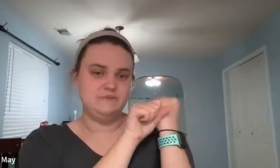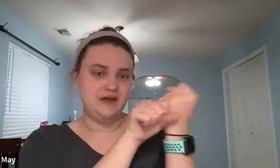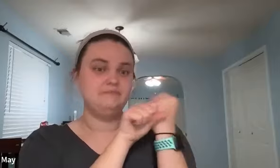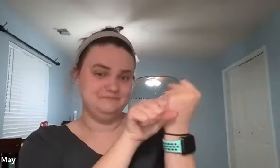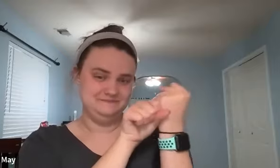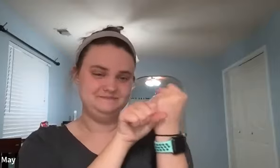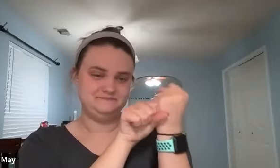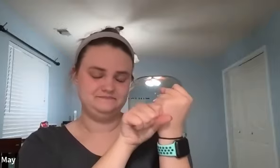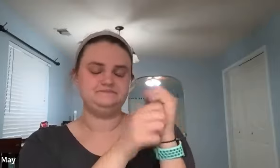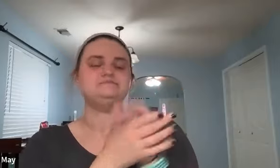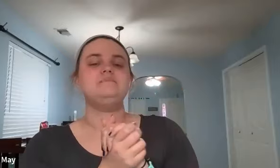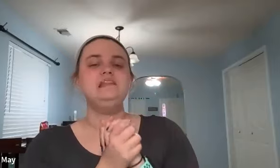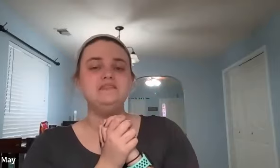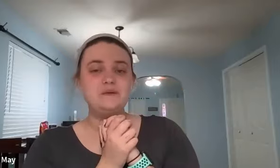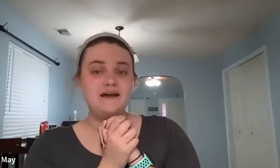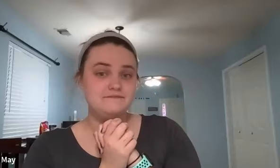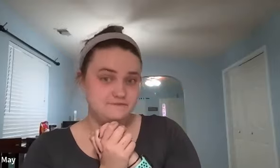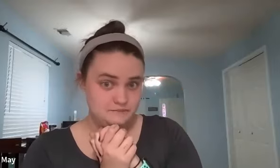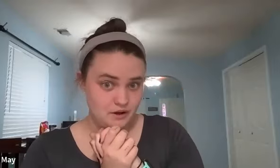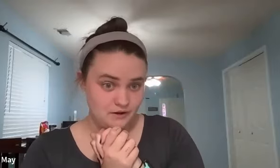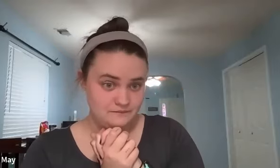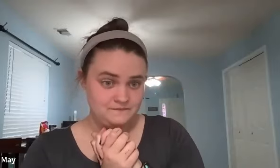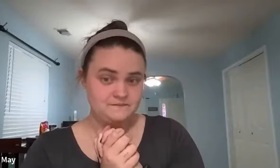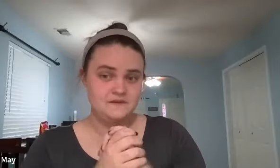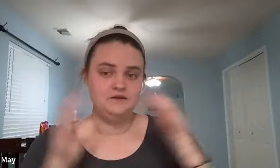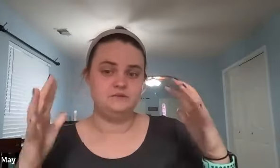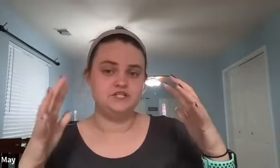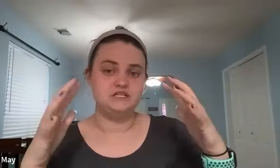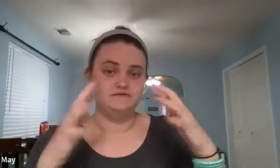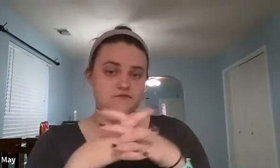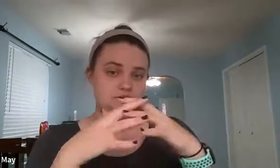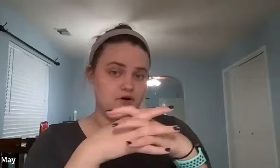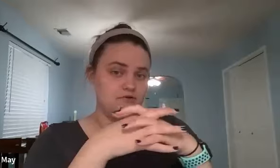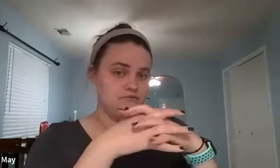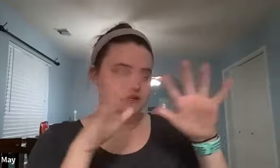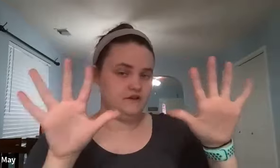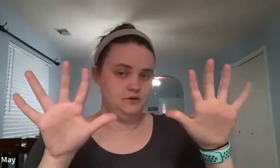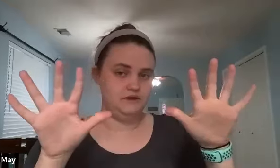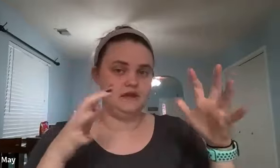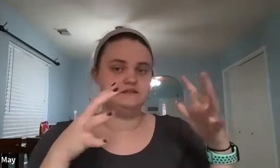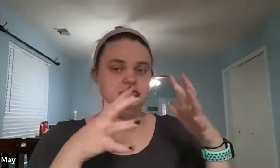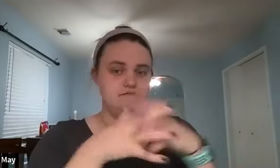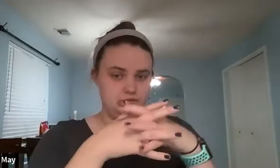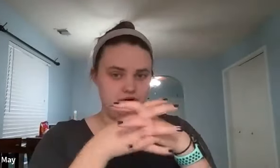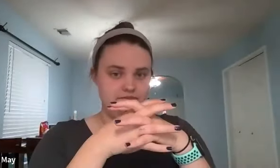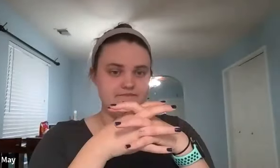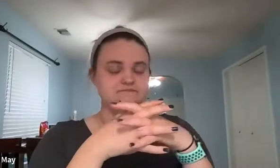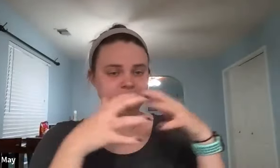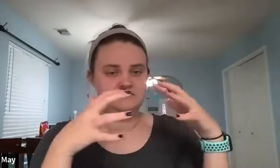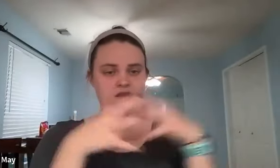bat. Then we have football, which is football. So you have like open hands, football.